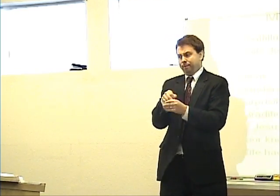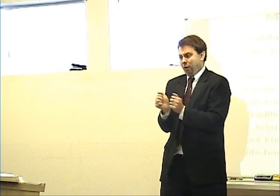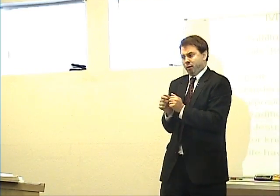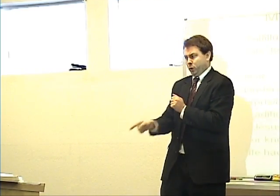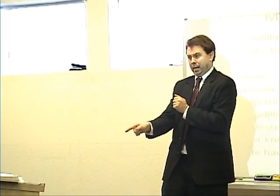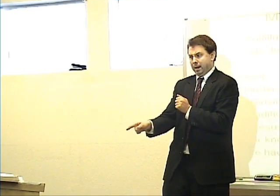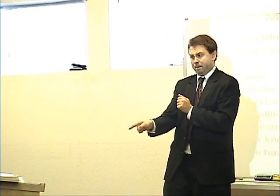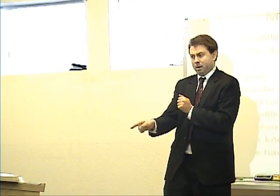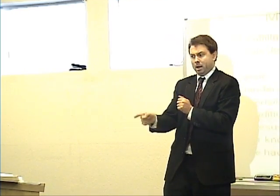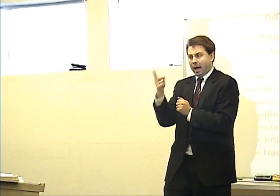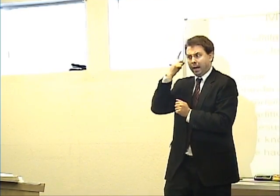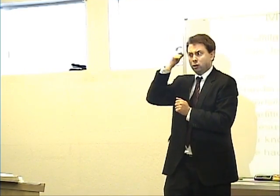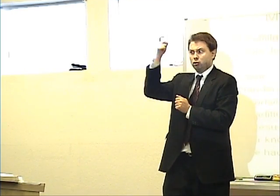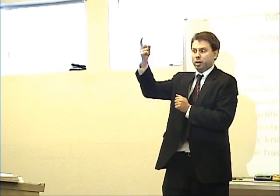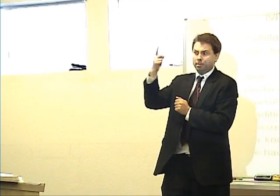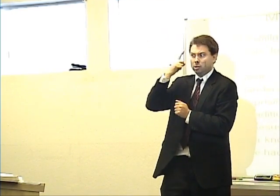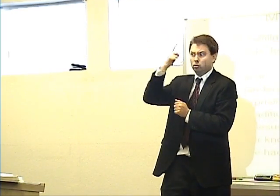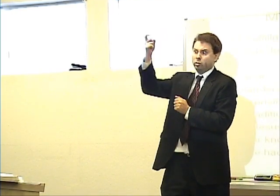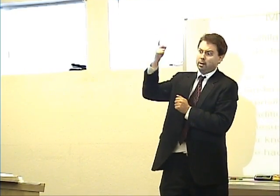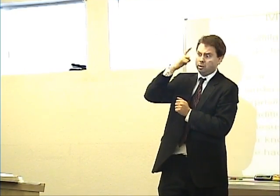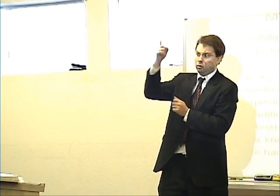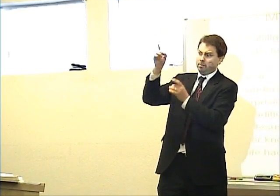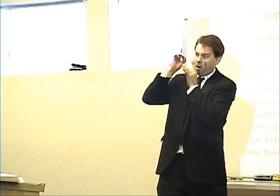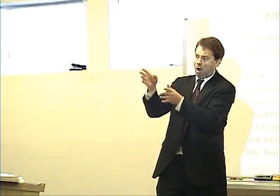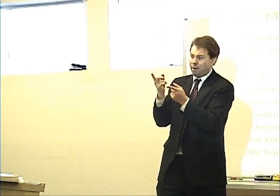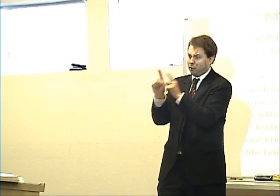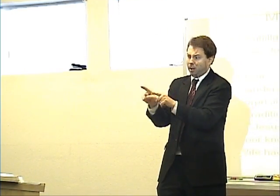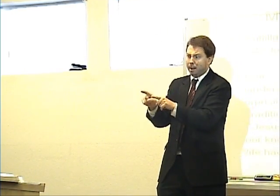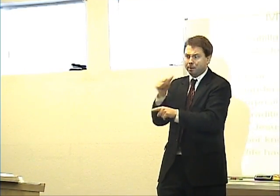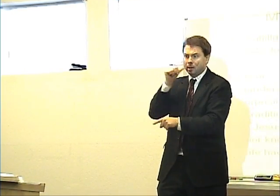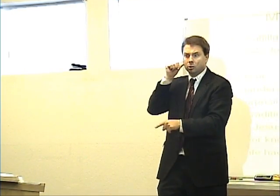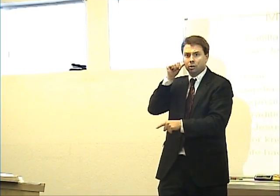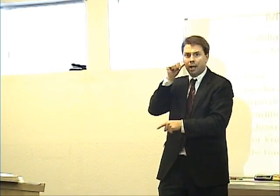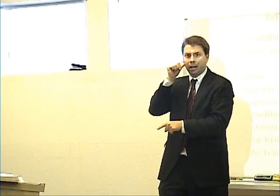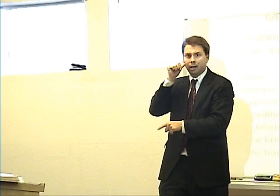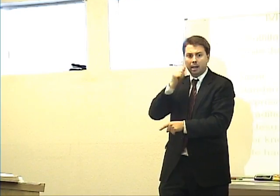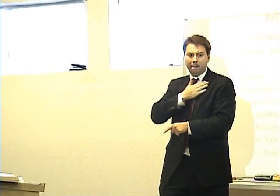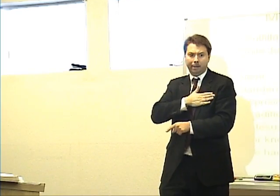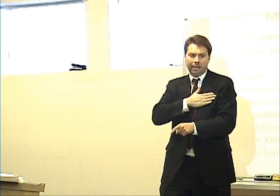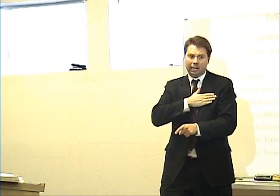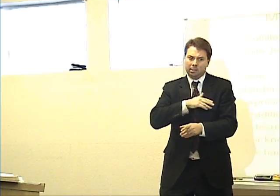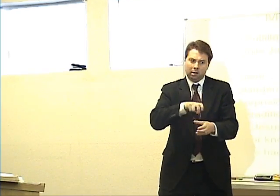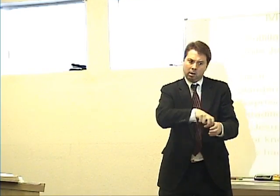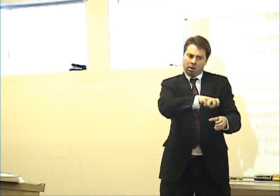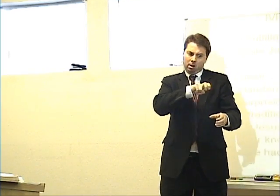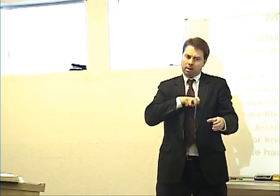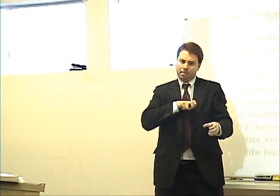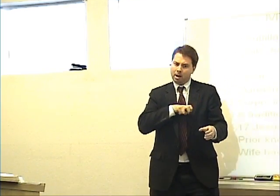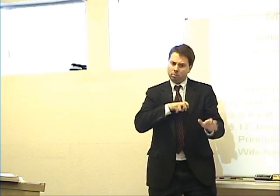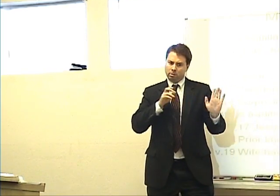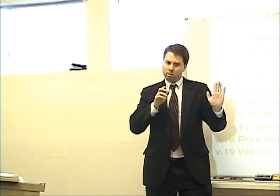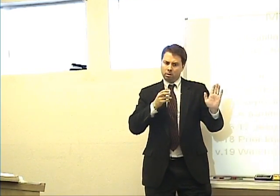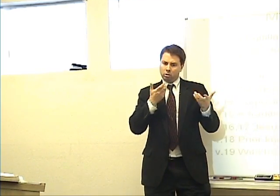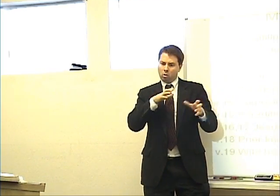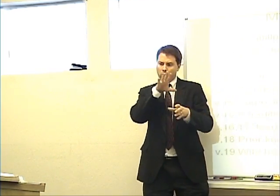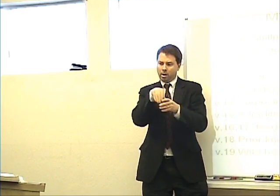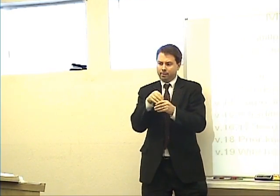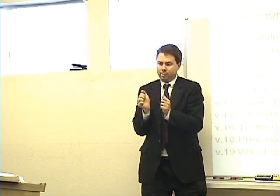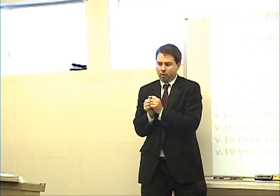involve with him. I dreamed and dreamed and dreamed. Awful happened yesterday. Please, come out. Don't want to be involved